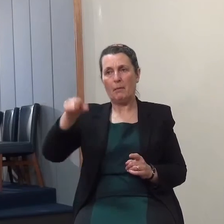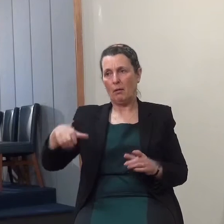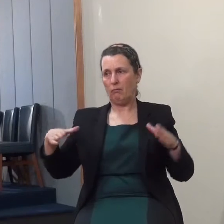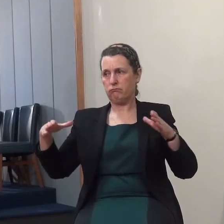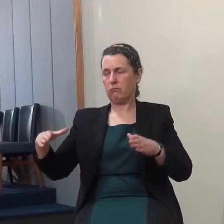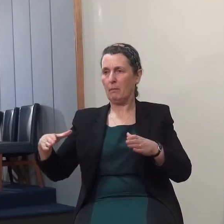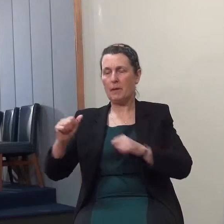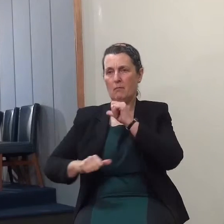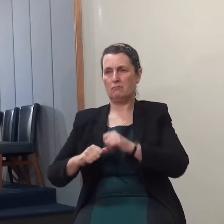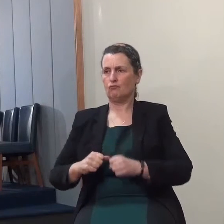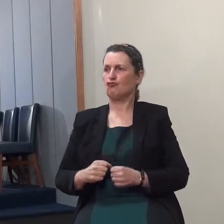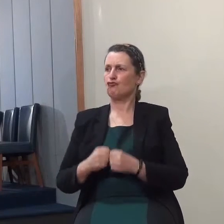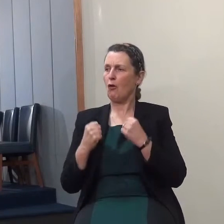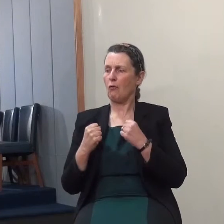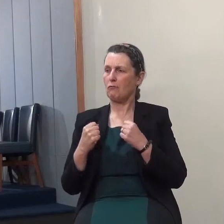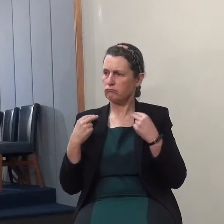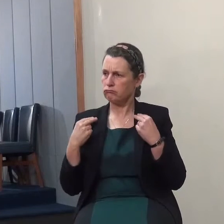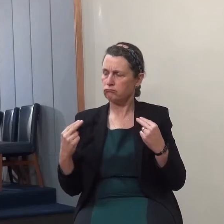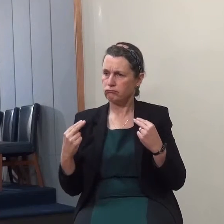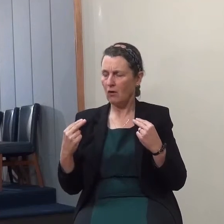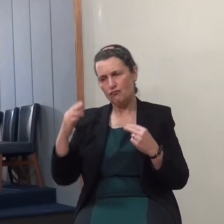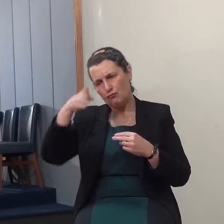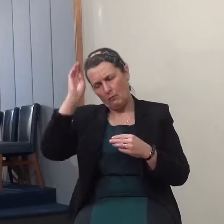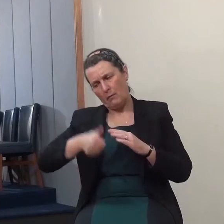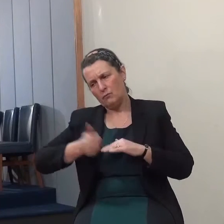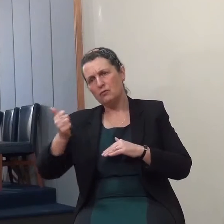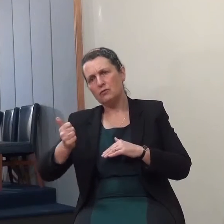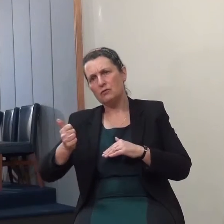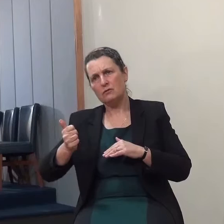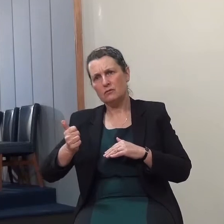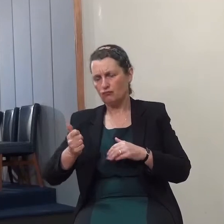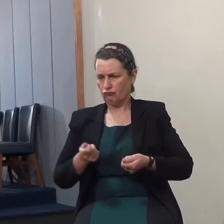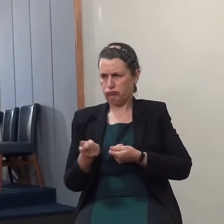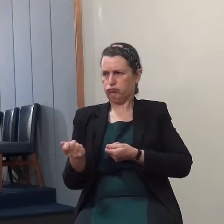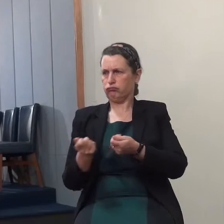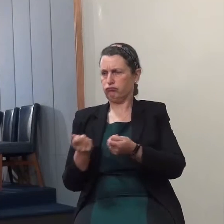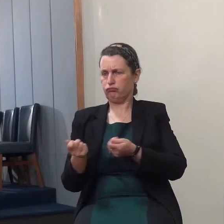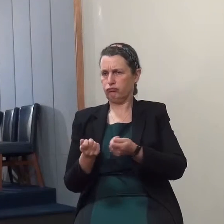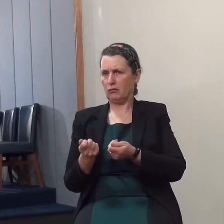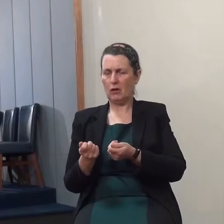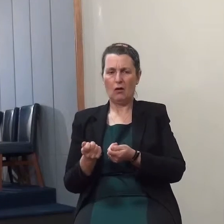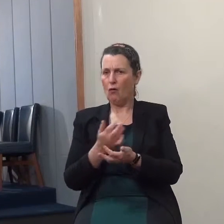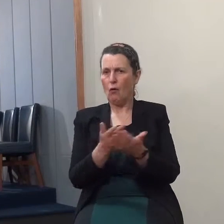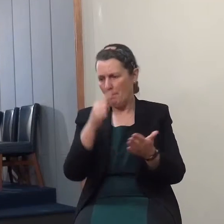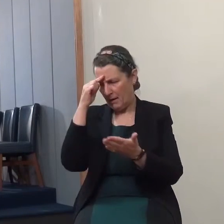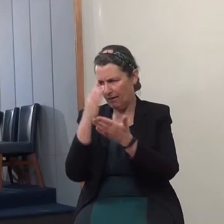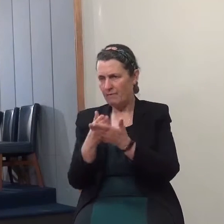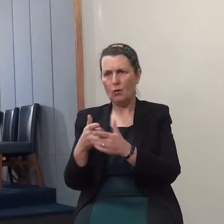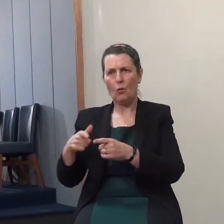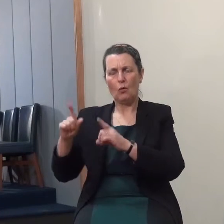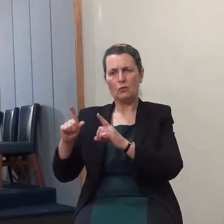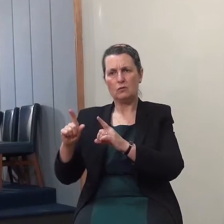a great earthly rule and a return, widespread return to faith in the Lord.